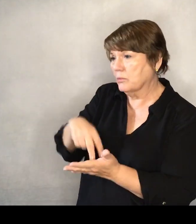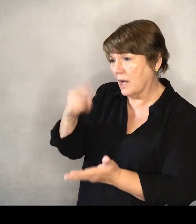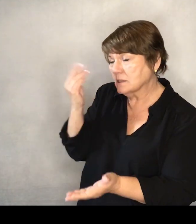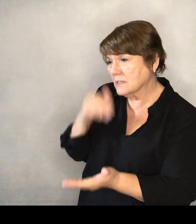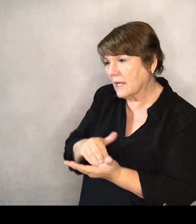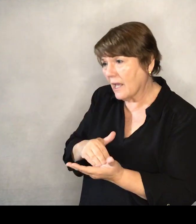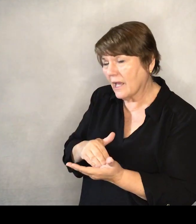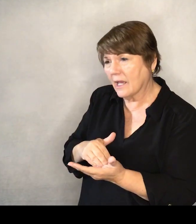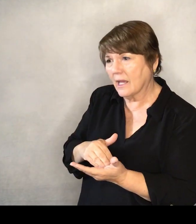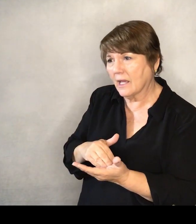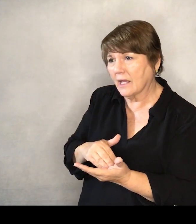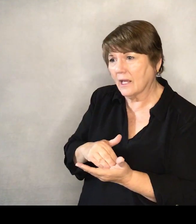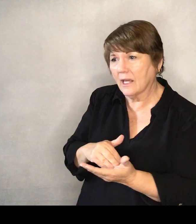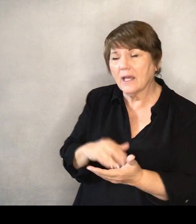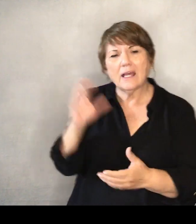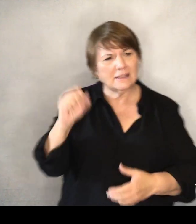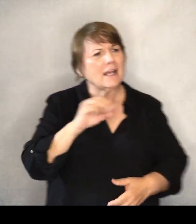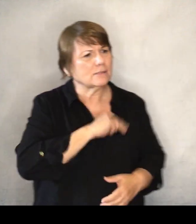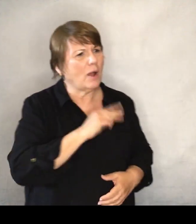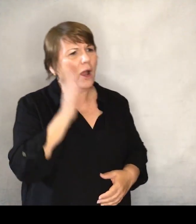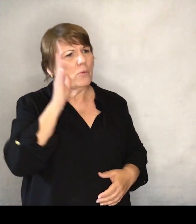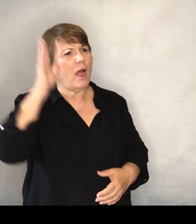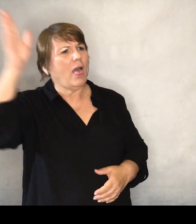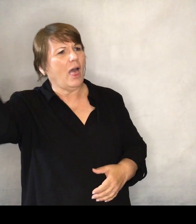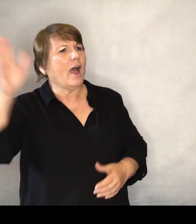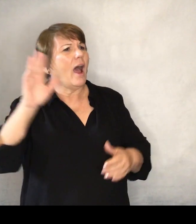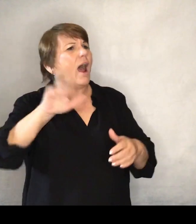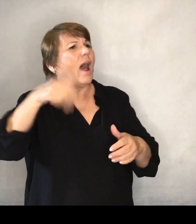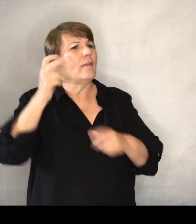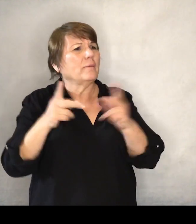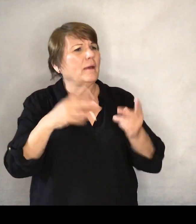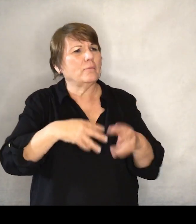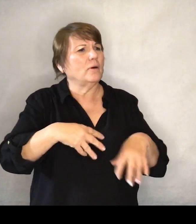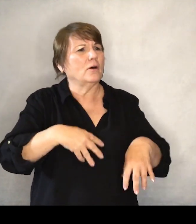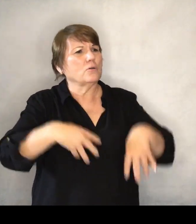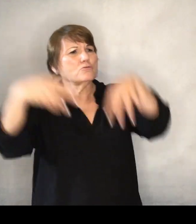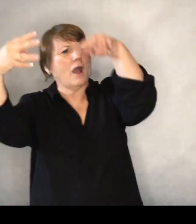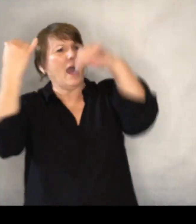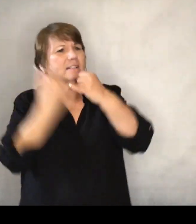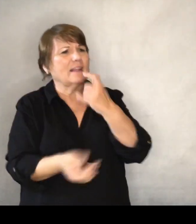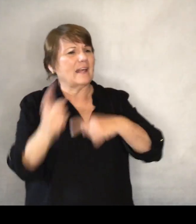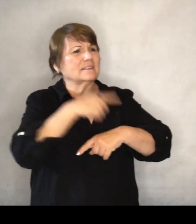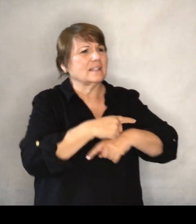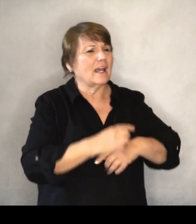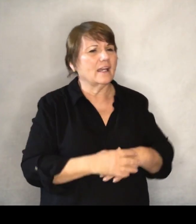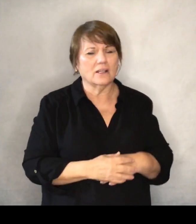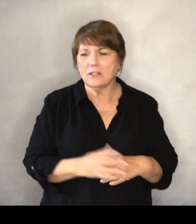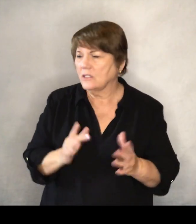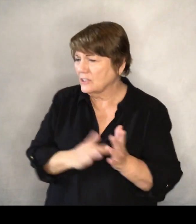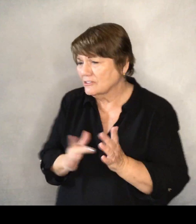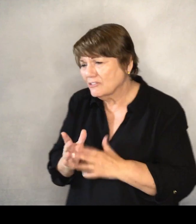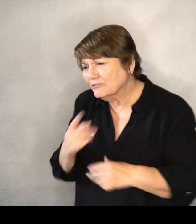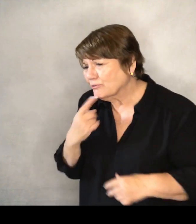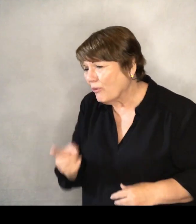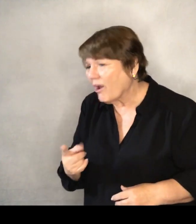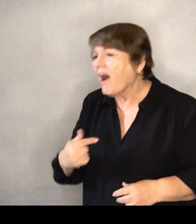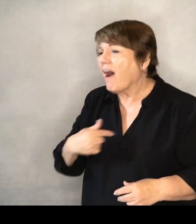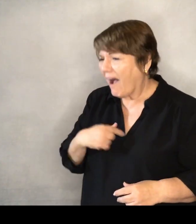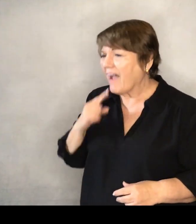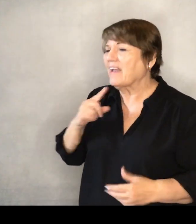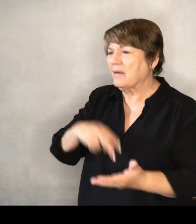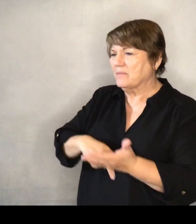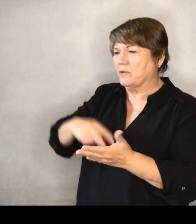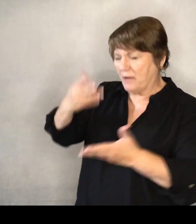again." "Yes," Martha said, "he will rise when everyone else rises at the last day." And Jesus told her, "I am